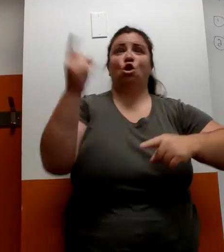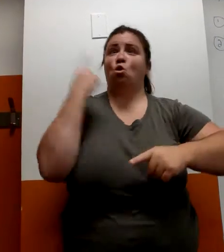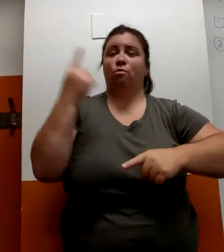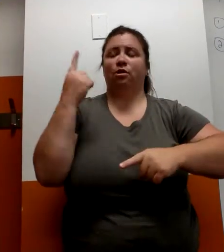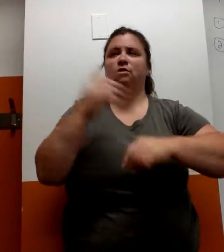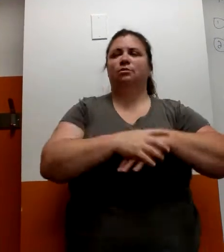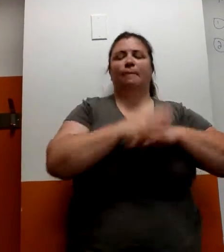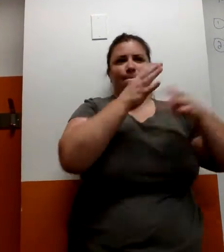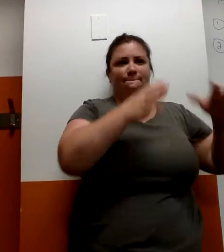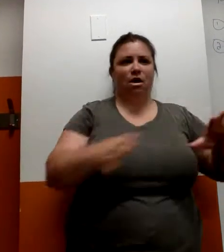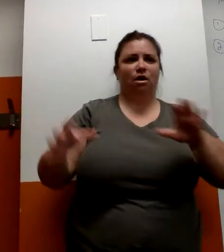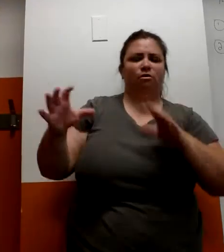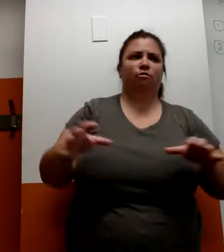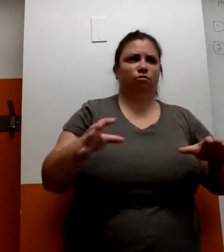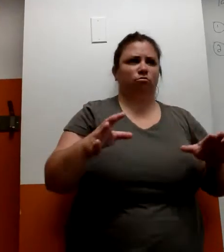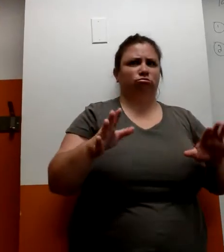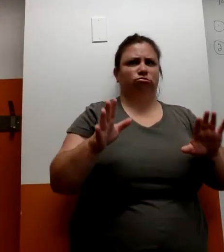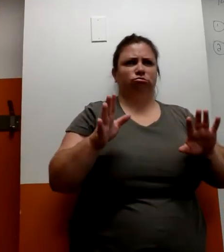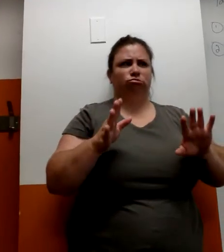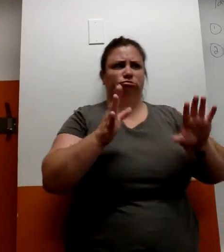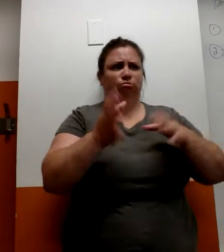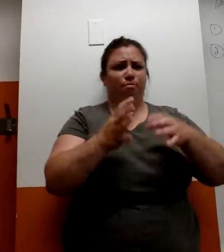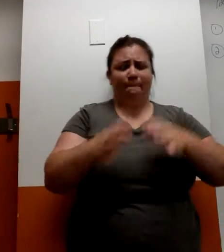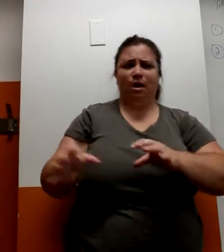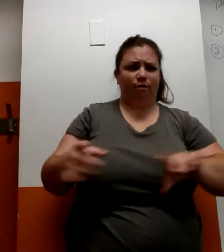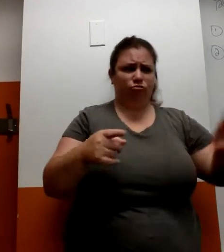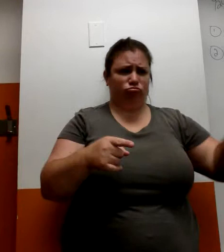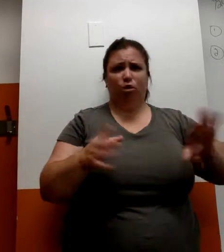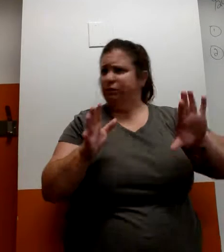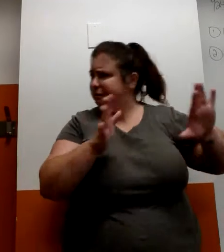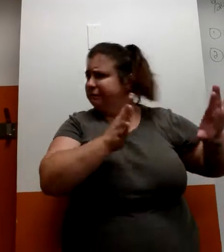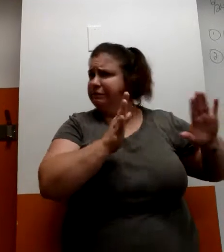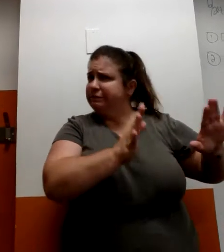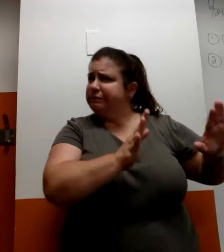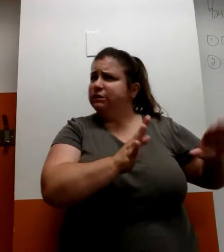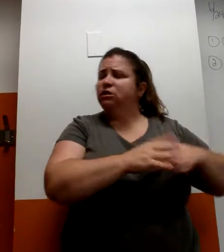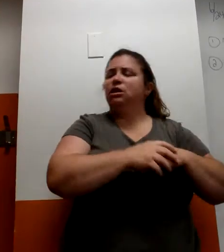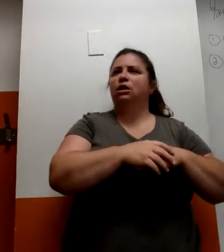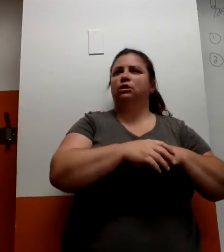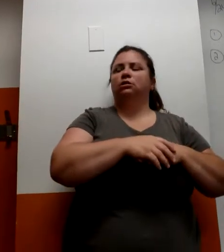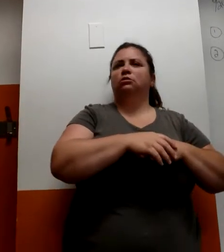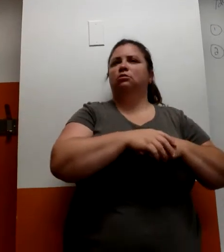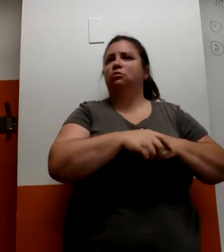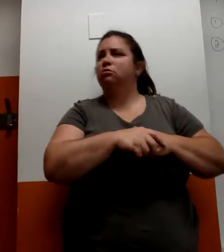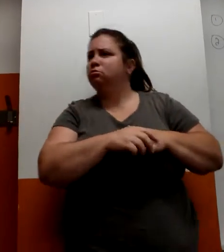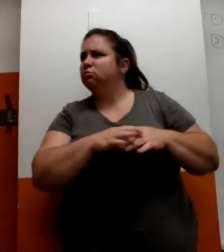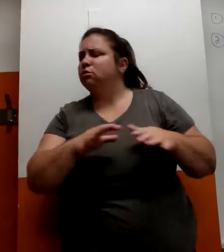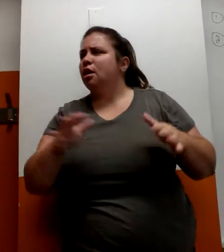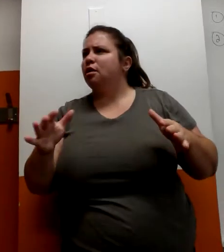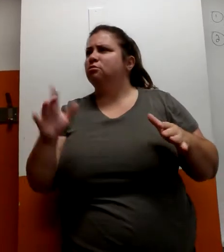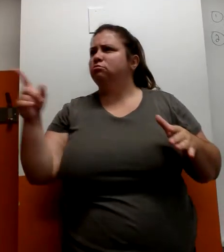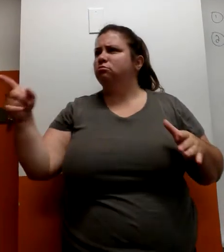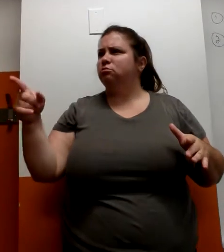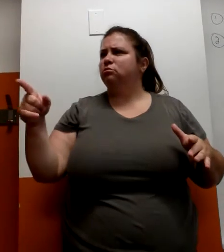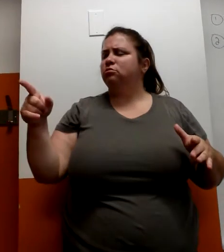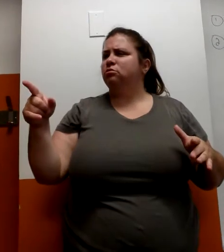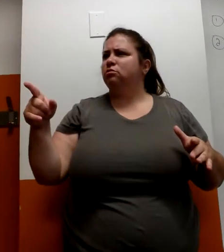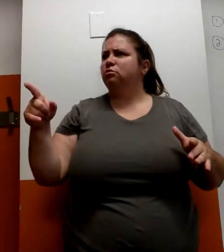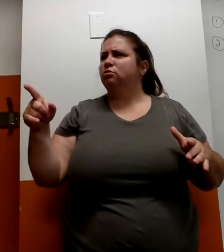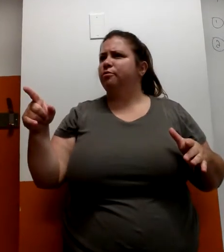behavior that we avoid doing that can contribute to this? Yeah. Like what? Like avoiding eating?